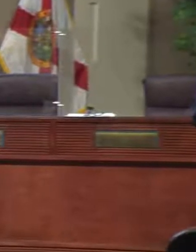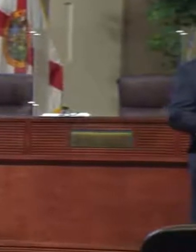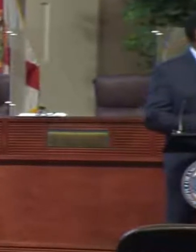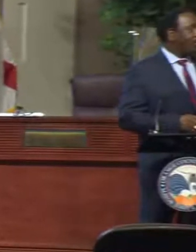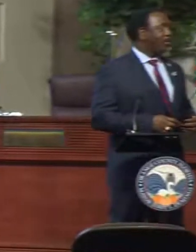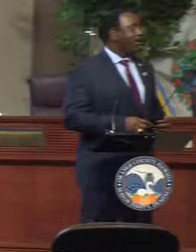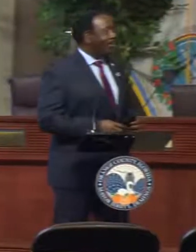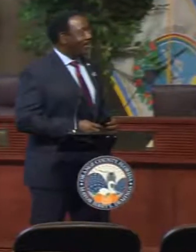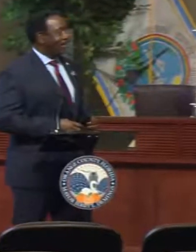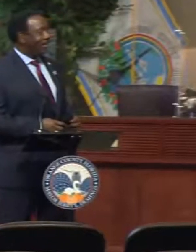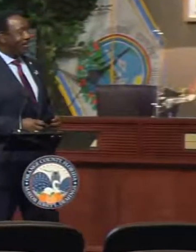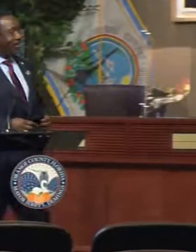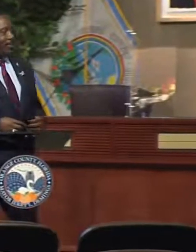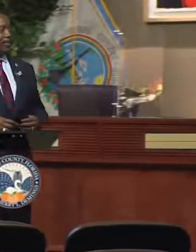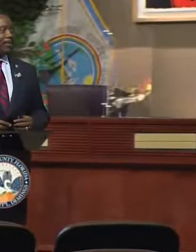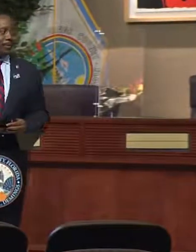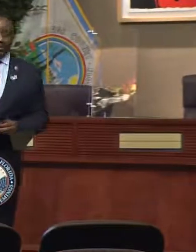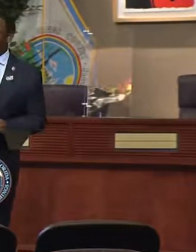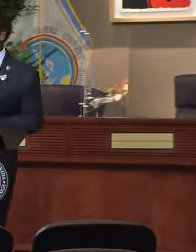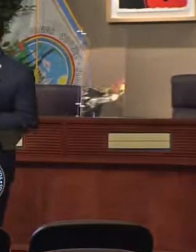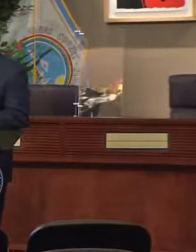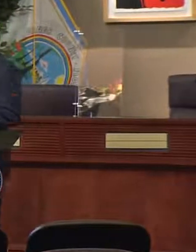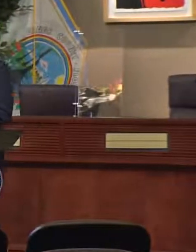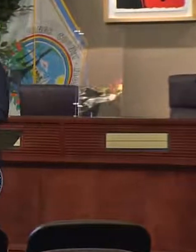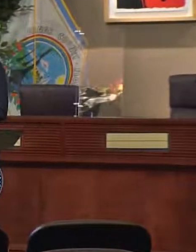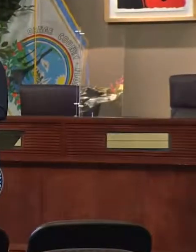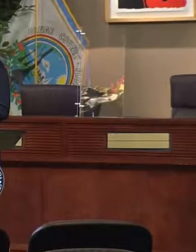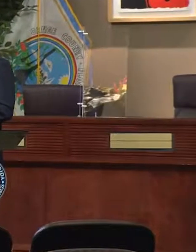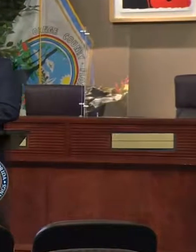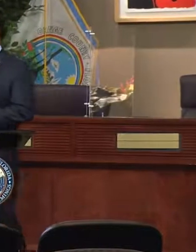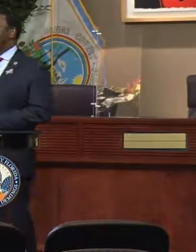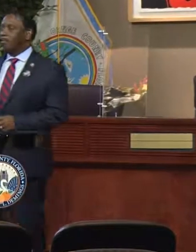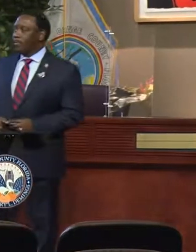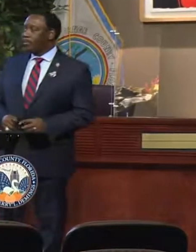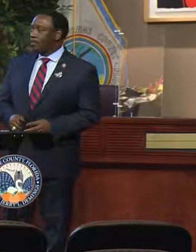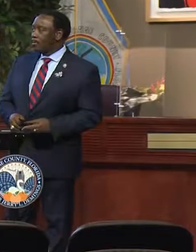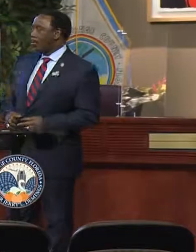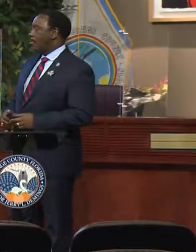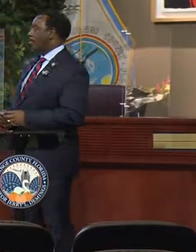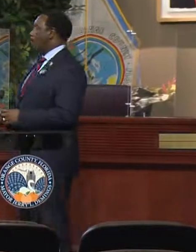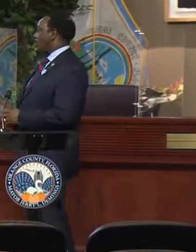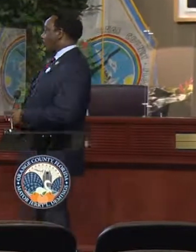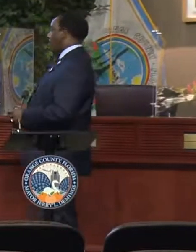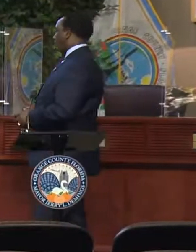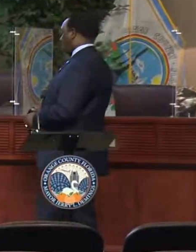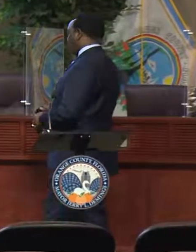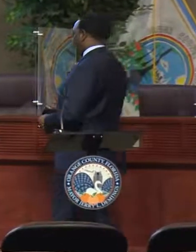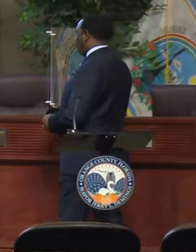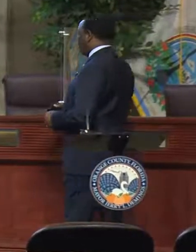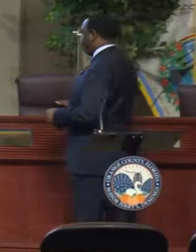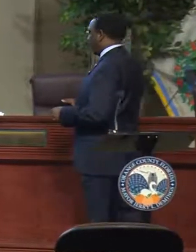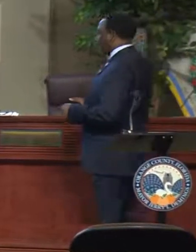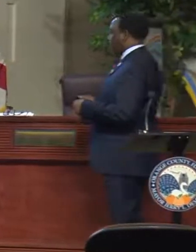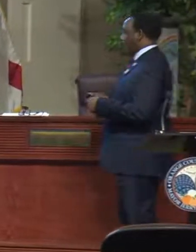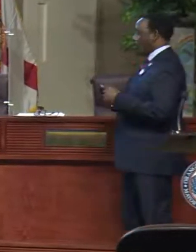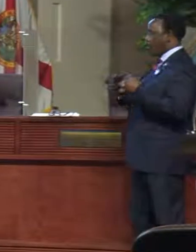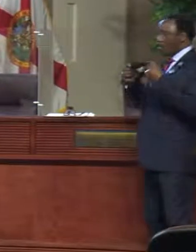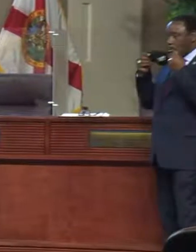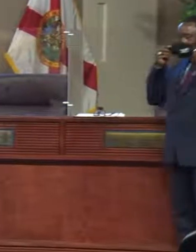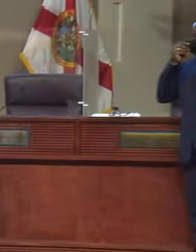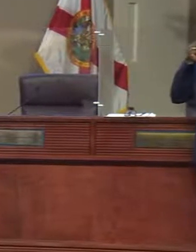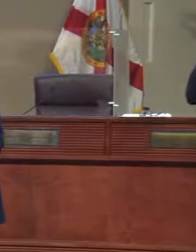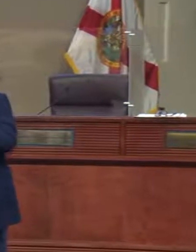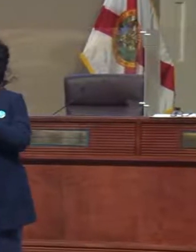Okay, Mayor we Demings, have one. Dr. Pino, this question comes from Brian Lynch with the Orlando Business Journal. He asks, what role might local